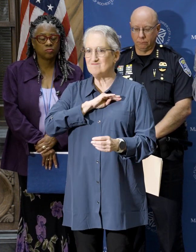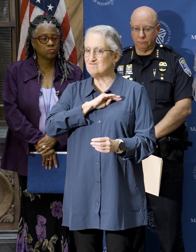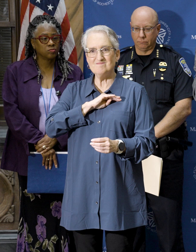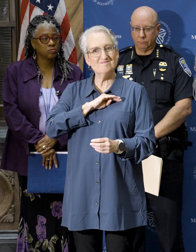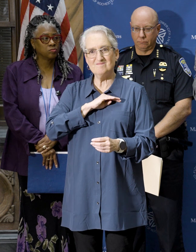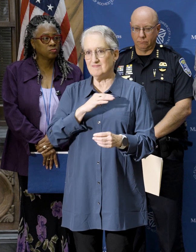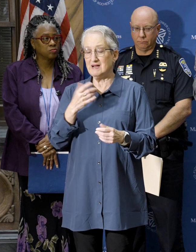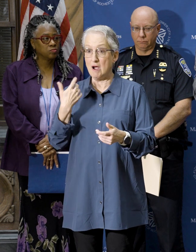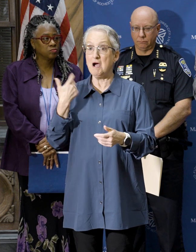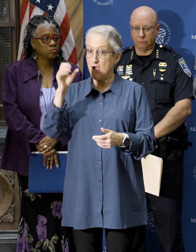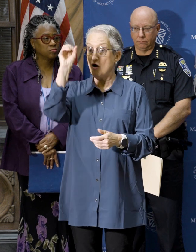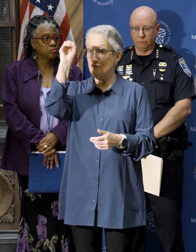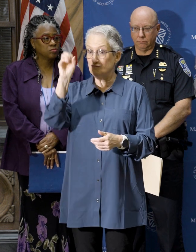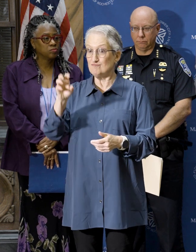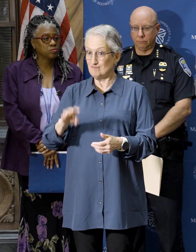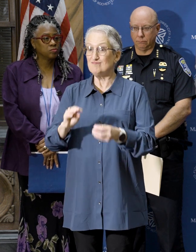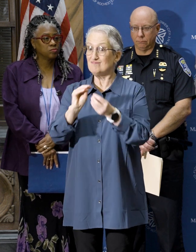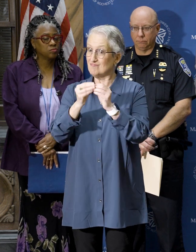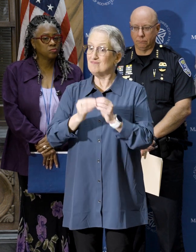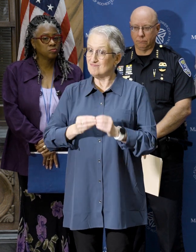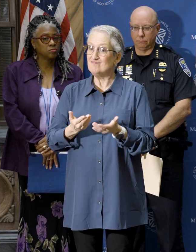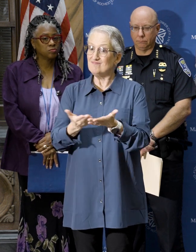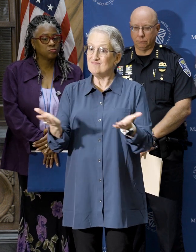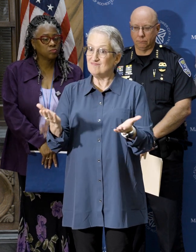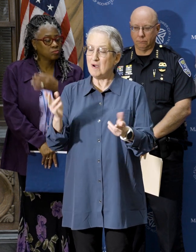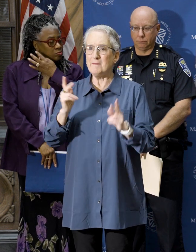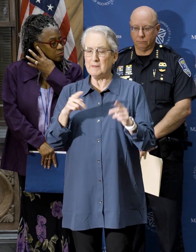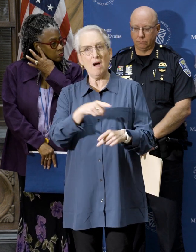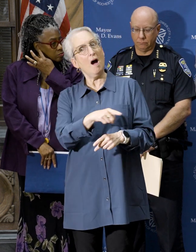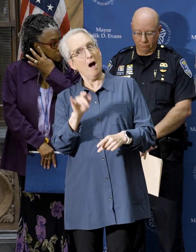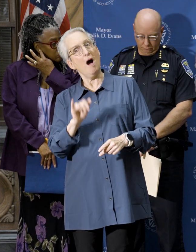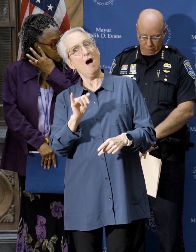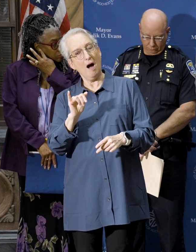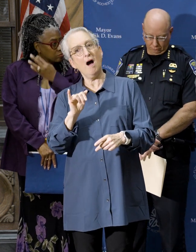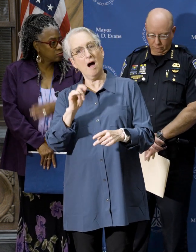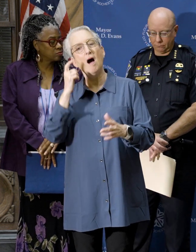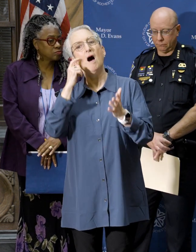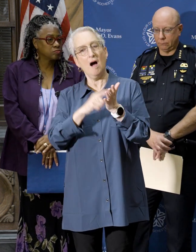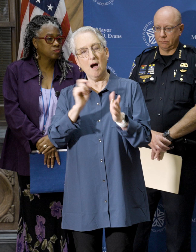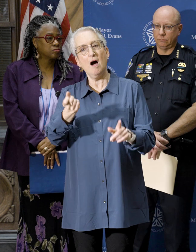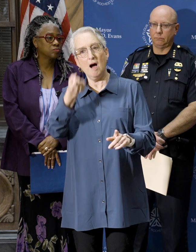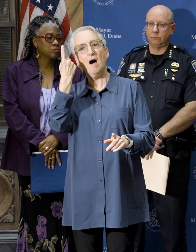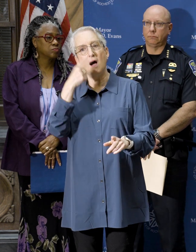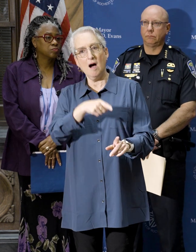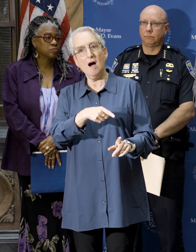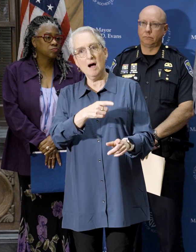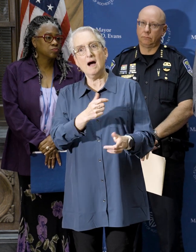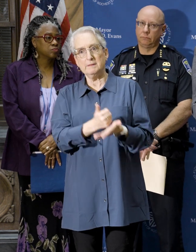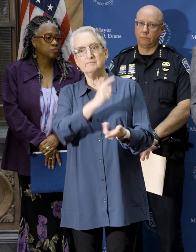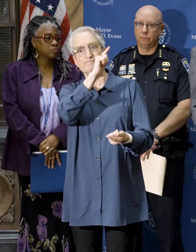because we have to make sure that we are communicating on a regular basis on what these numbers are. And sometimes I'm reluctant to